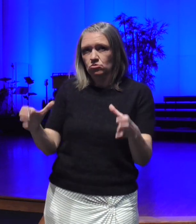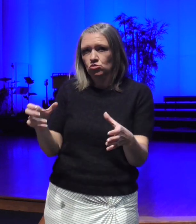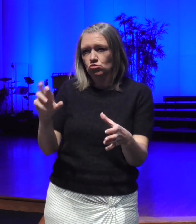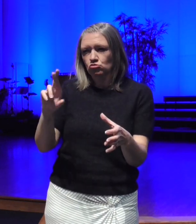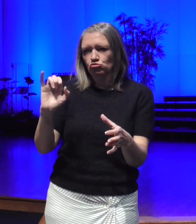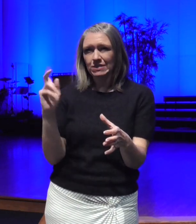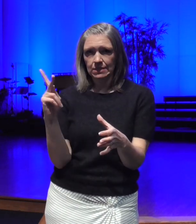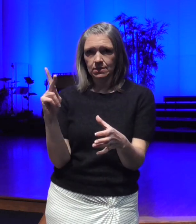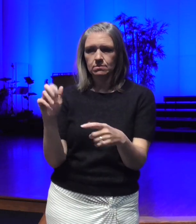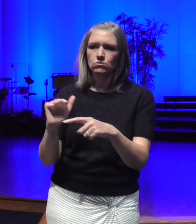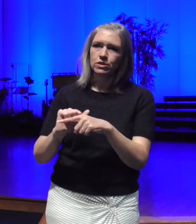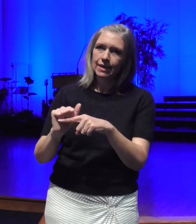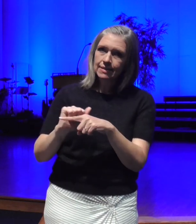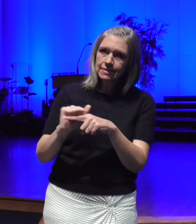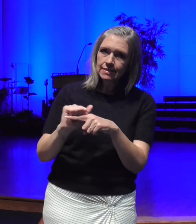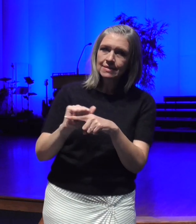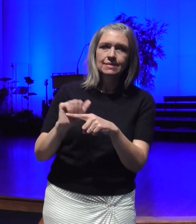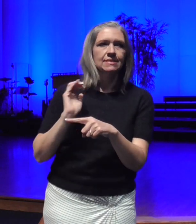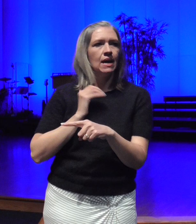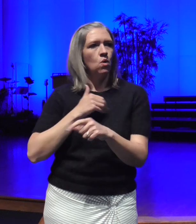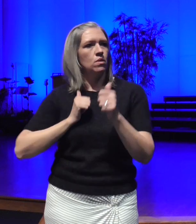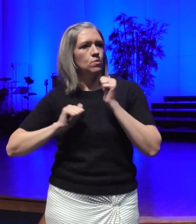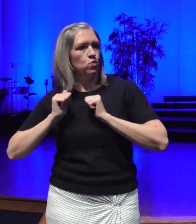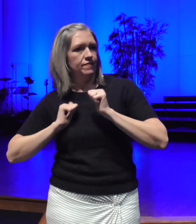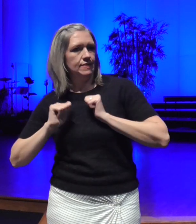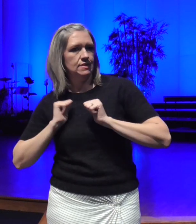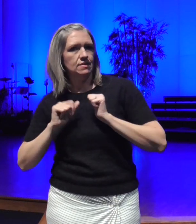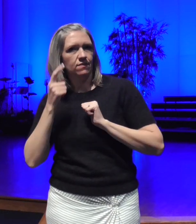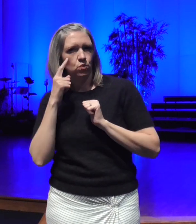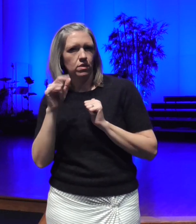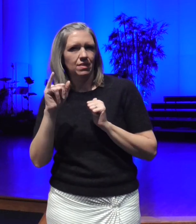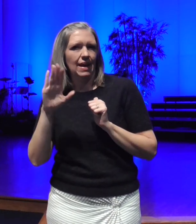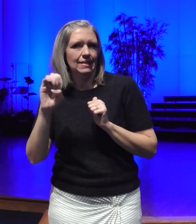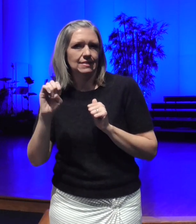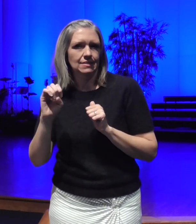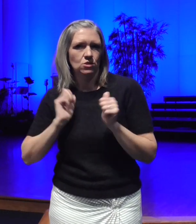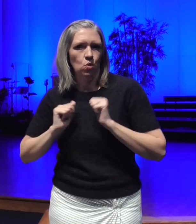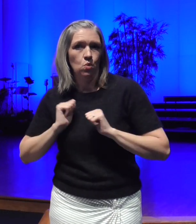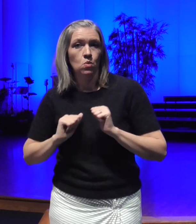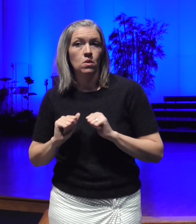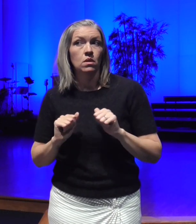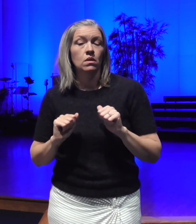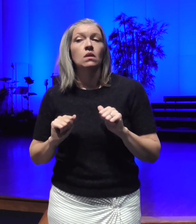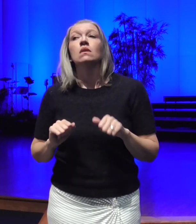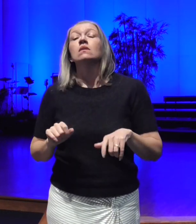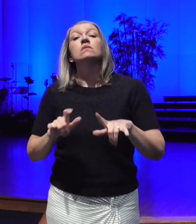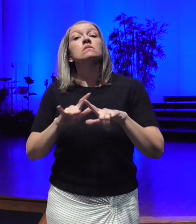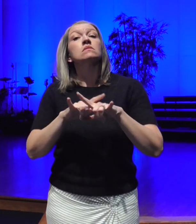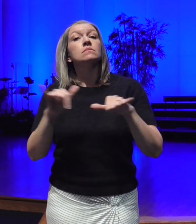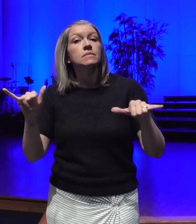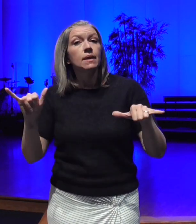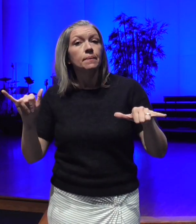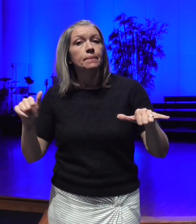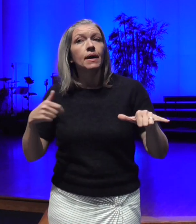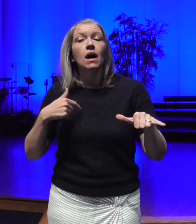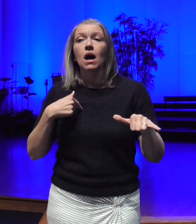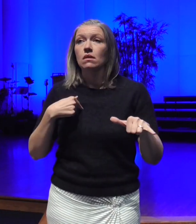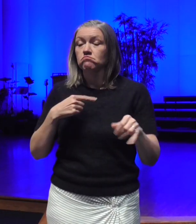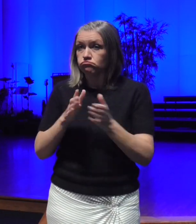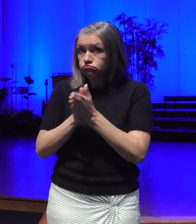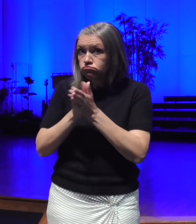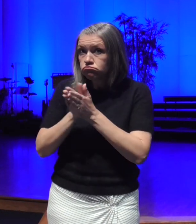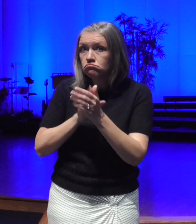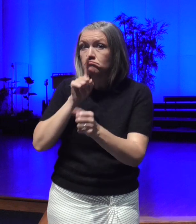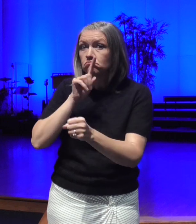to practice the moves that we were going to do in the ice show. At the same time, I was committed to ice